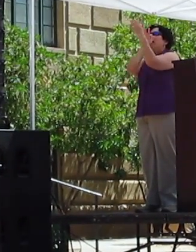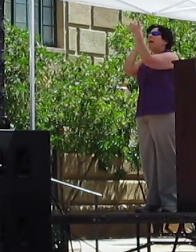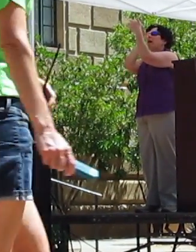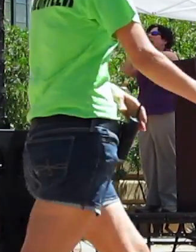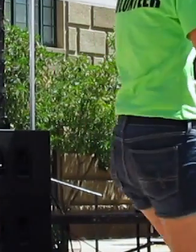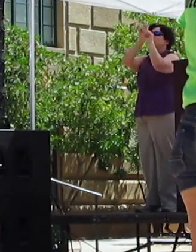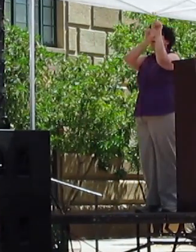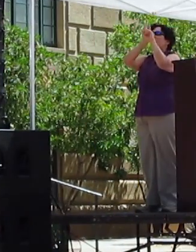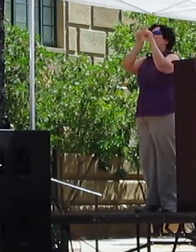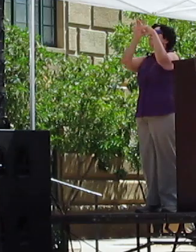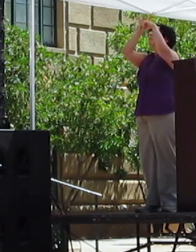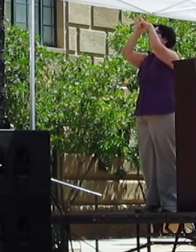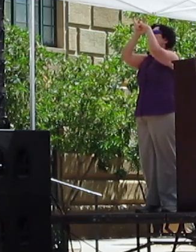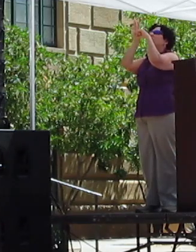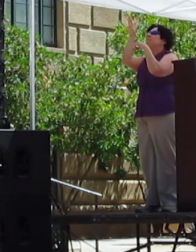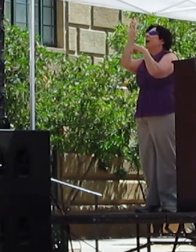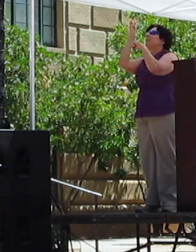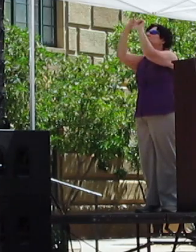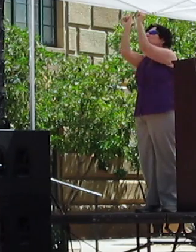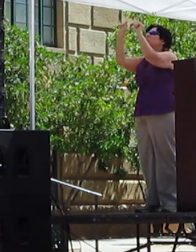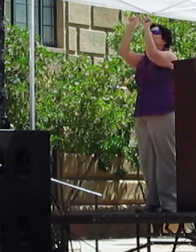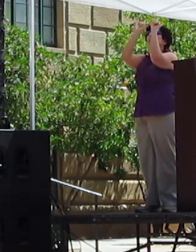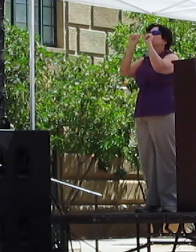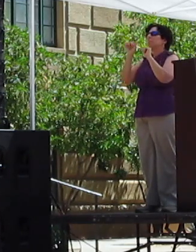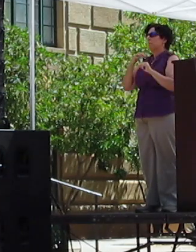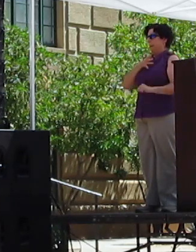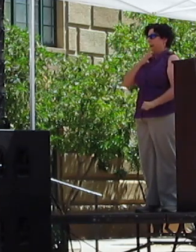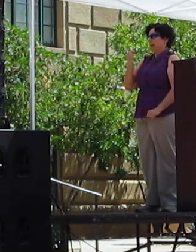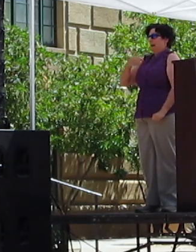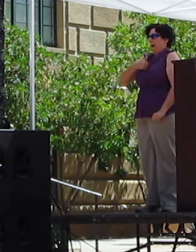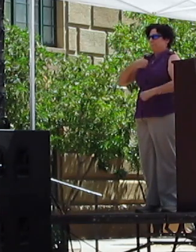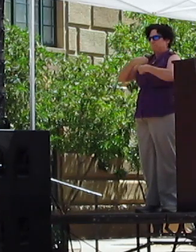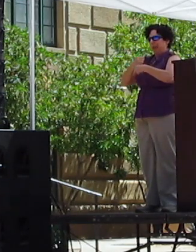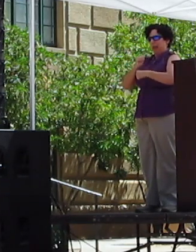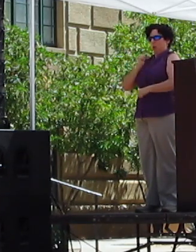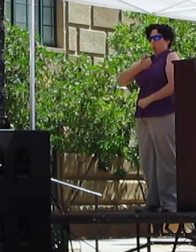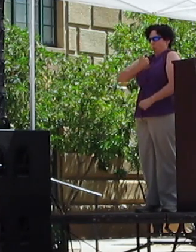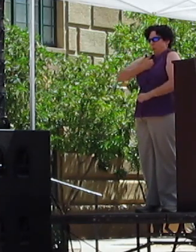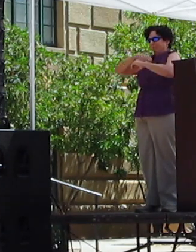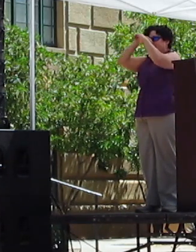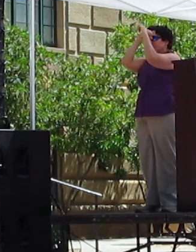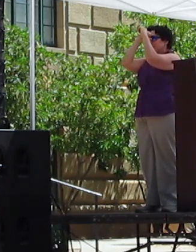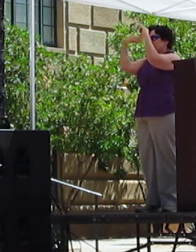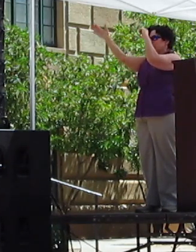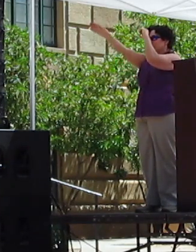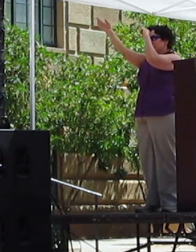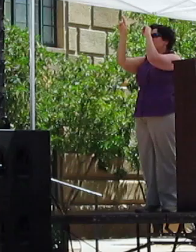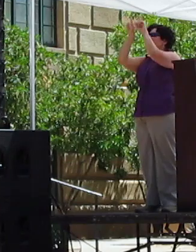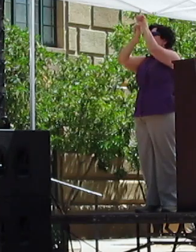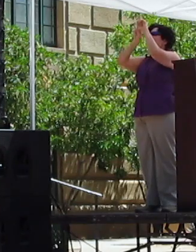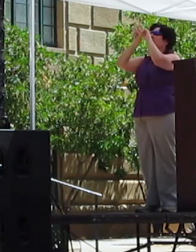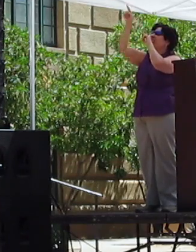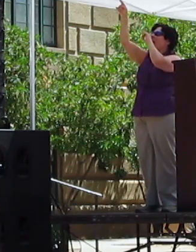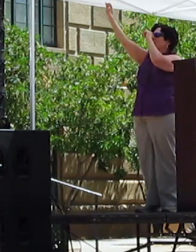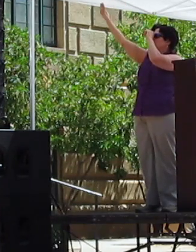loved picking out all the constellations. My mom and I even made our own telescopes so we could see the faraway stars up close. We've